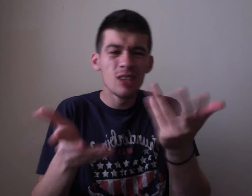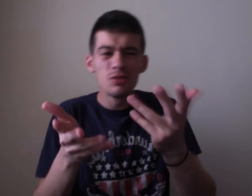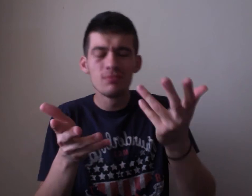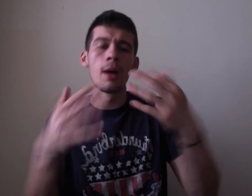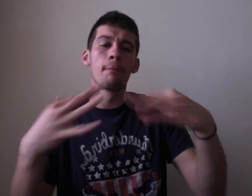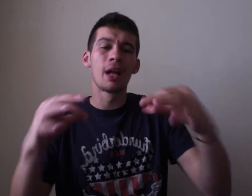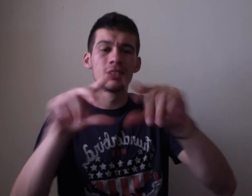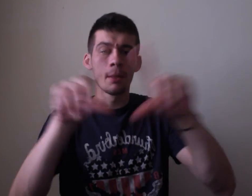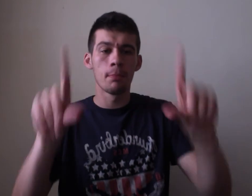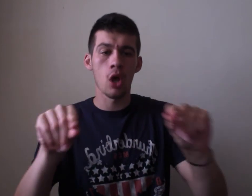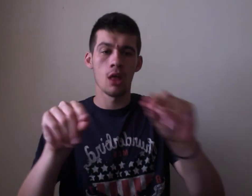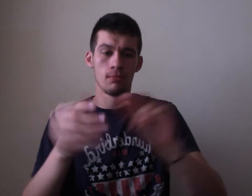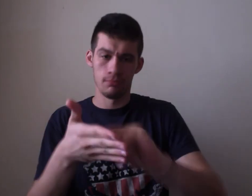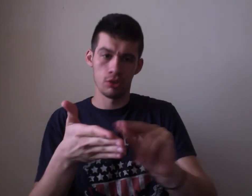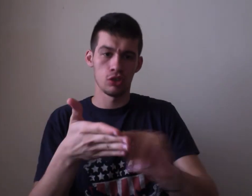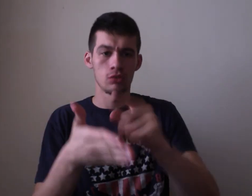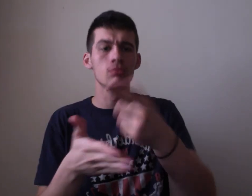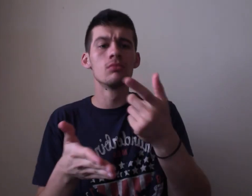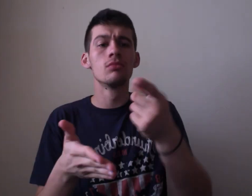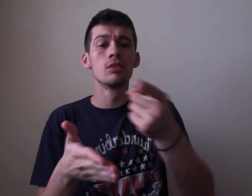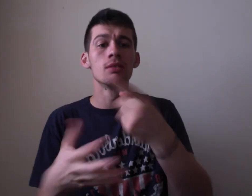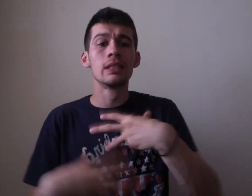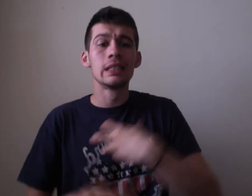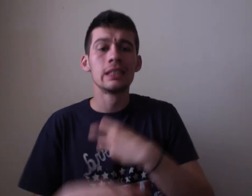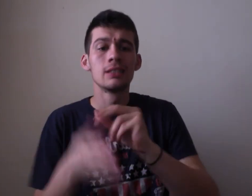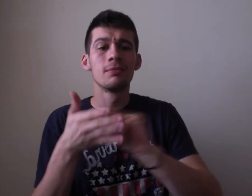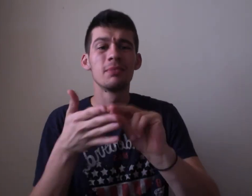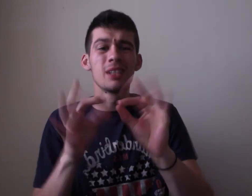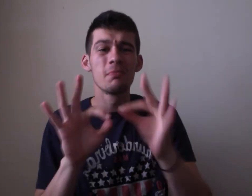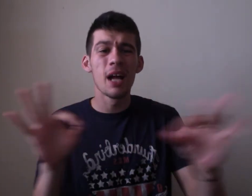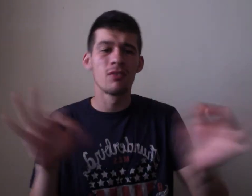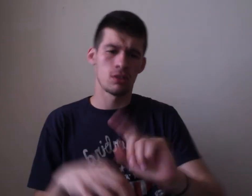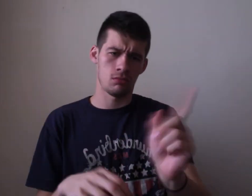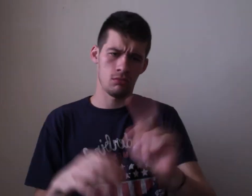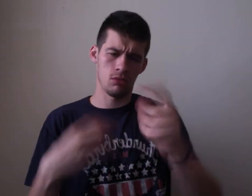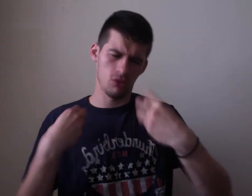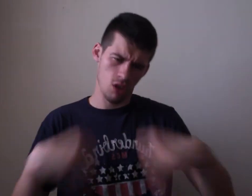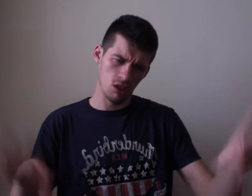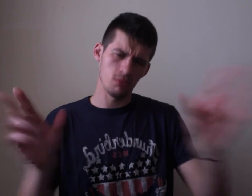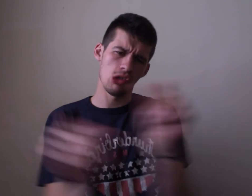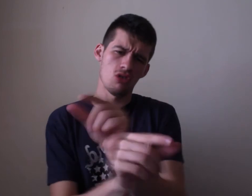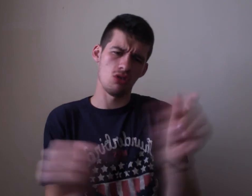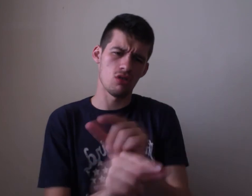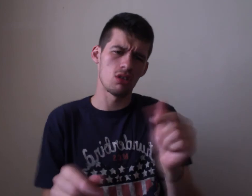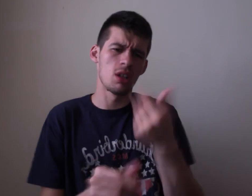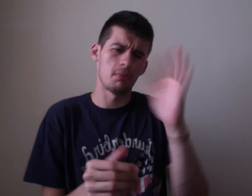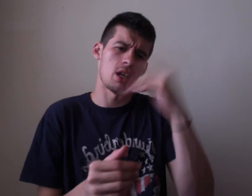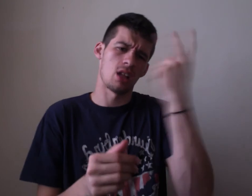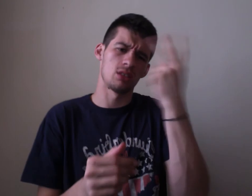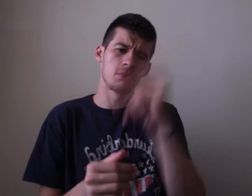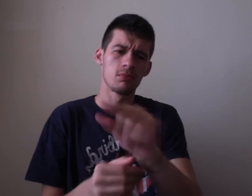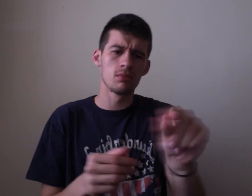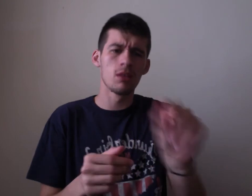pocket. I still have the pulse rate to do, body work to do. So we could be in gigantic trouble. I've got to go to California